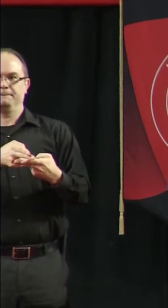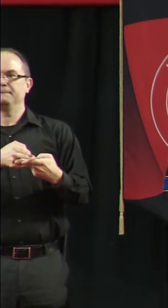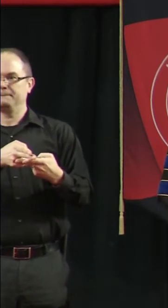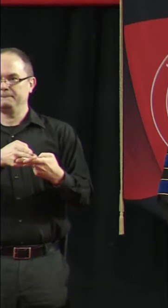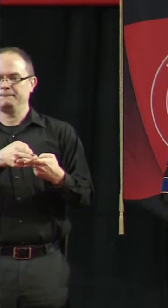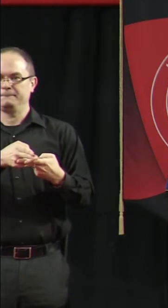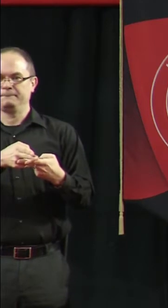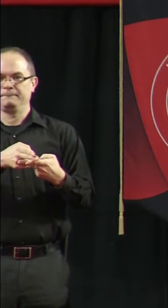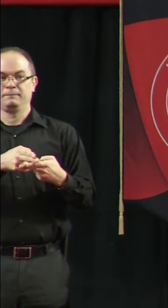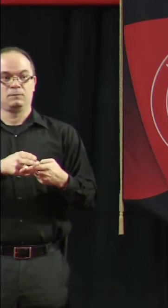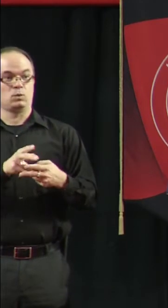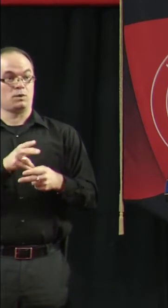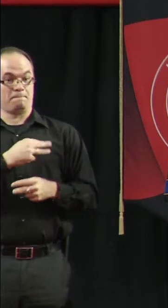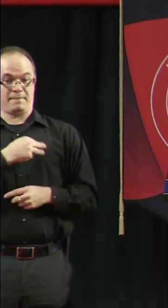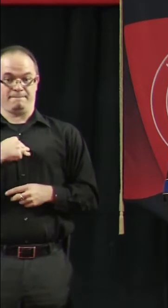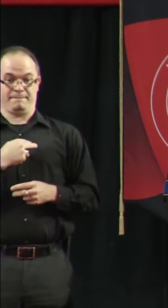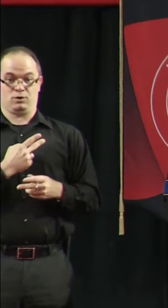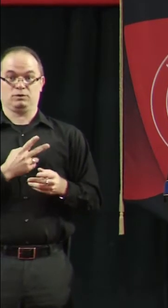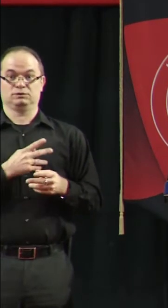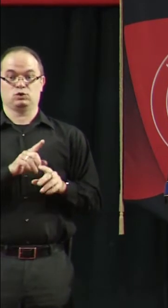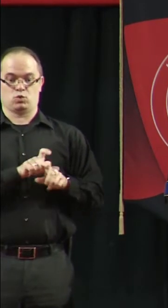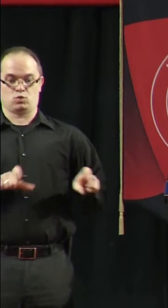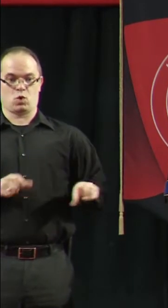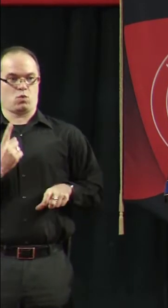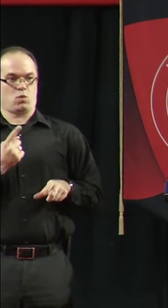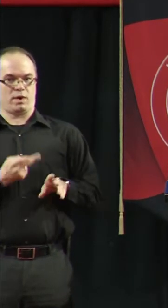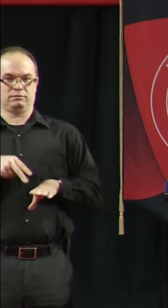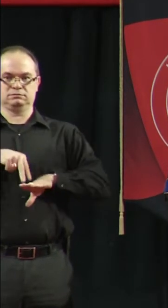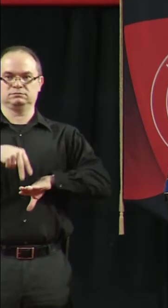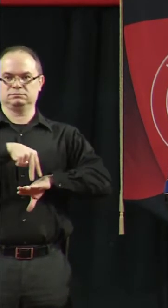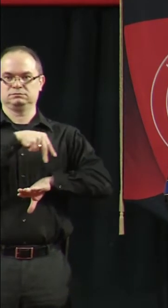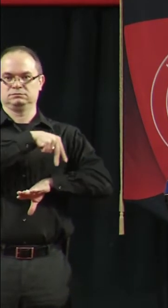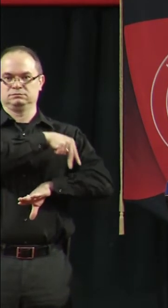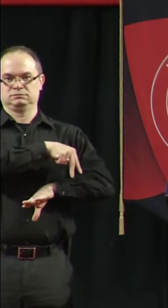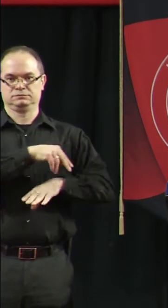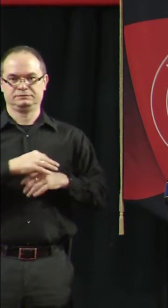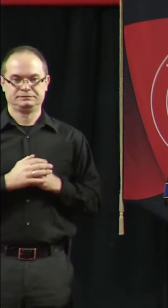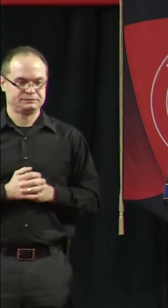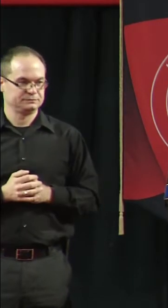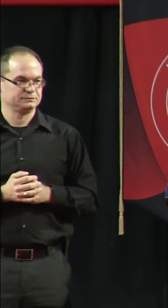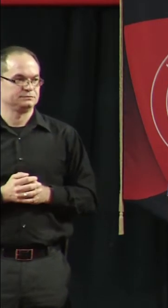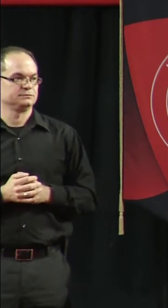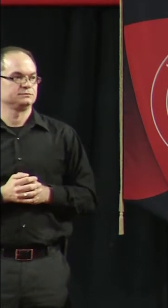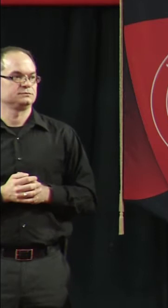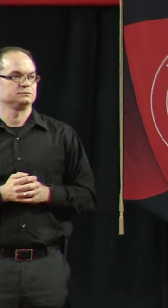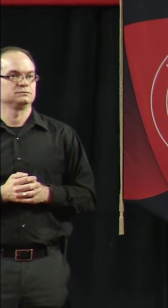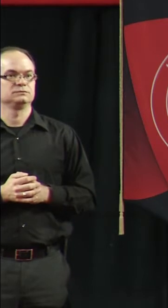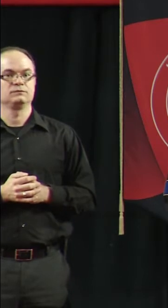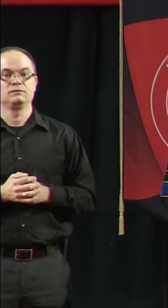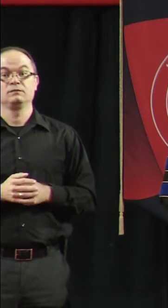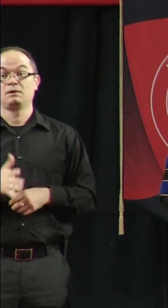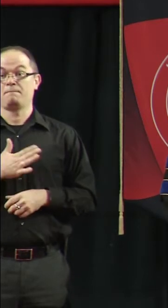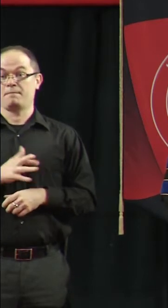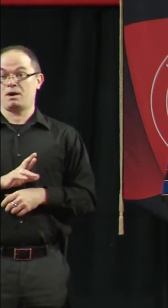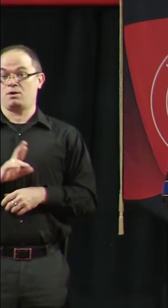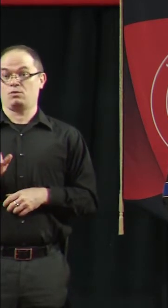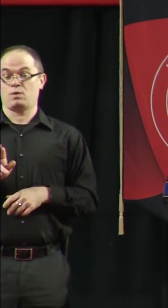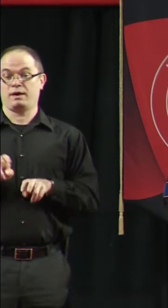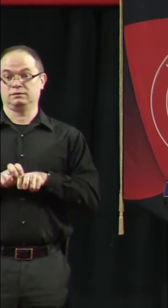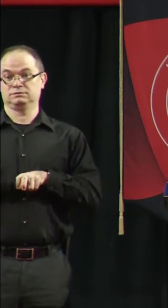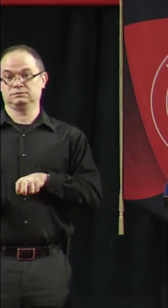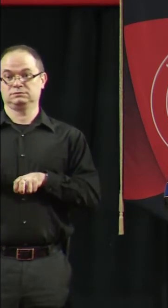please, will the platform members in row 1 please rise and remain standing? To my right, in row